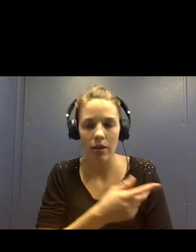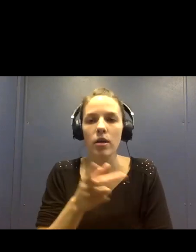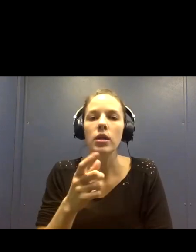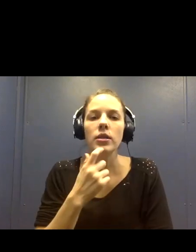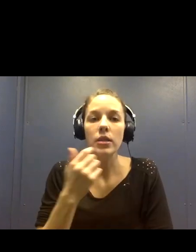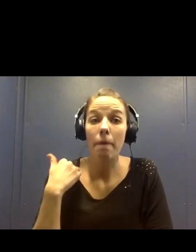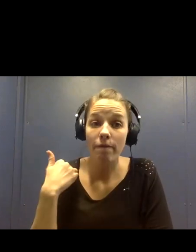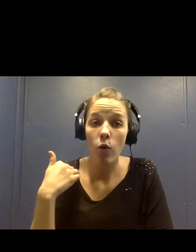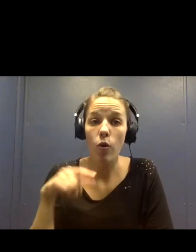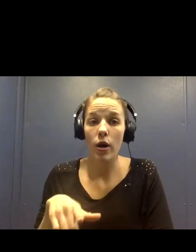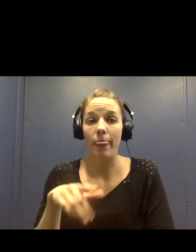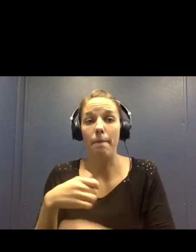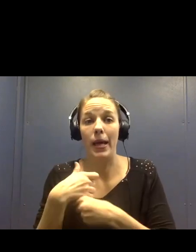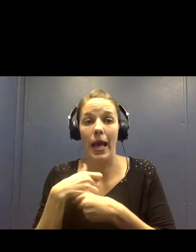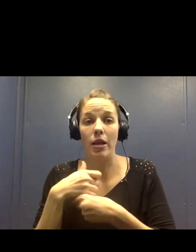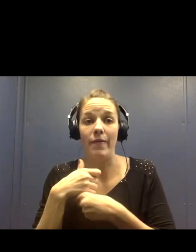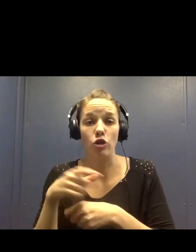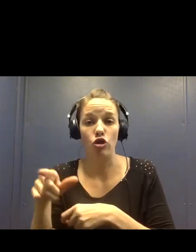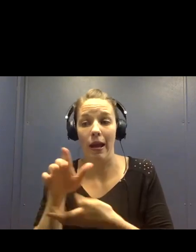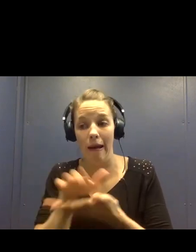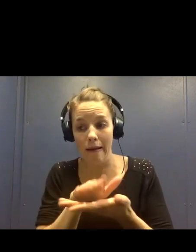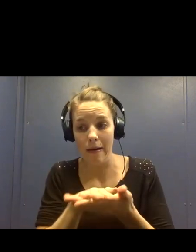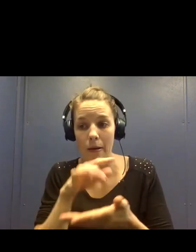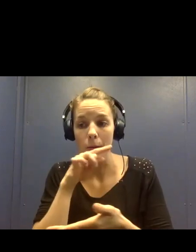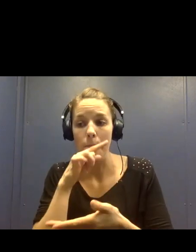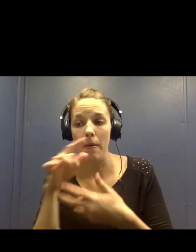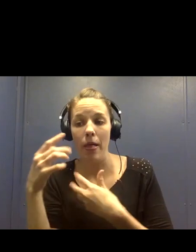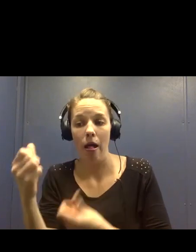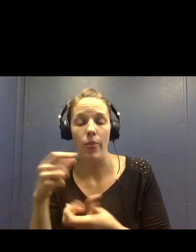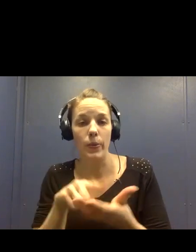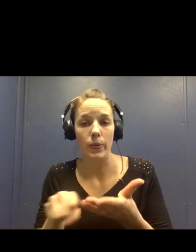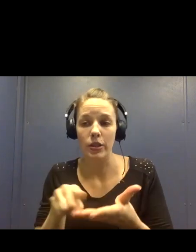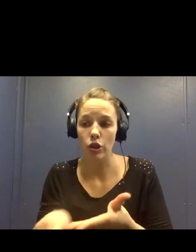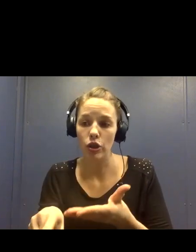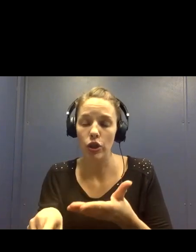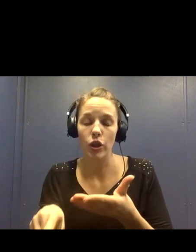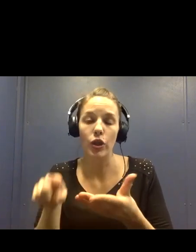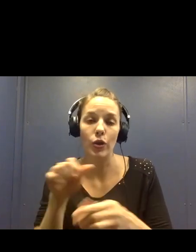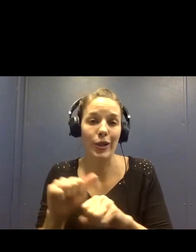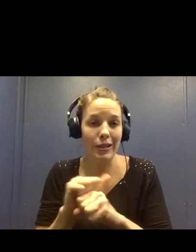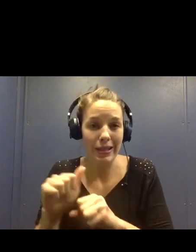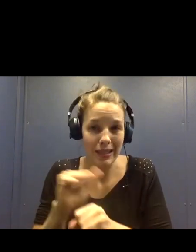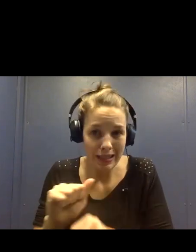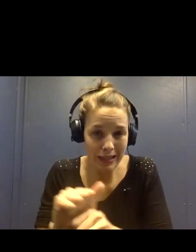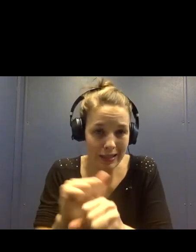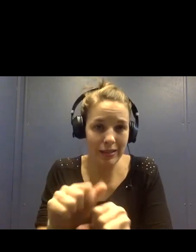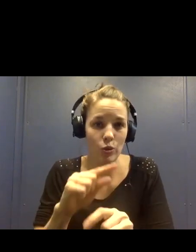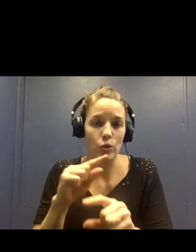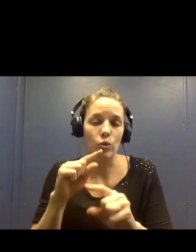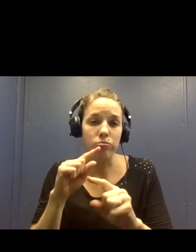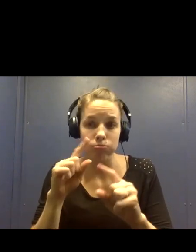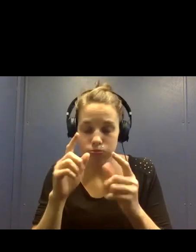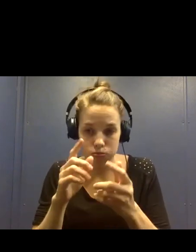the manufacturers, academic and public health researchers are working feverishly to answer these